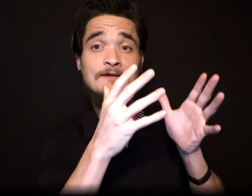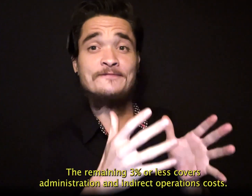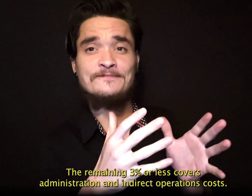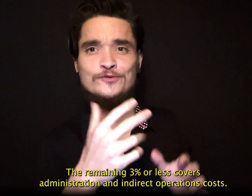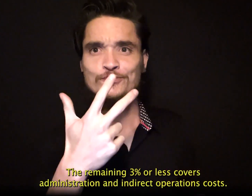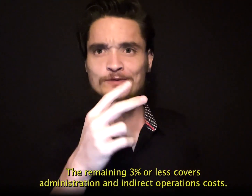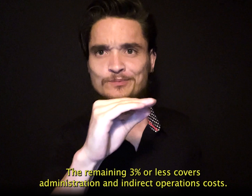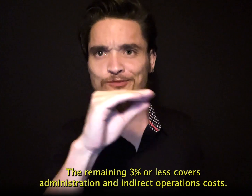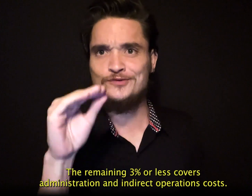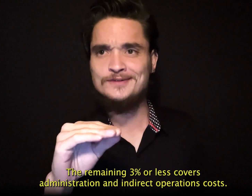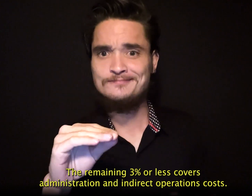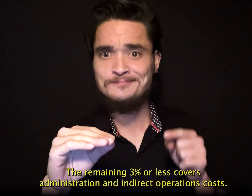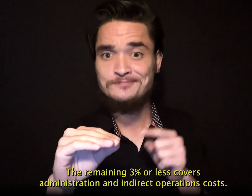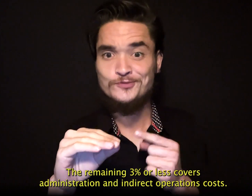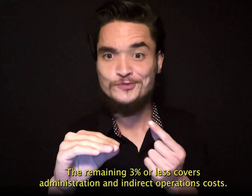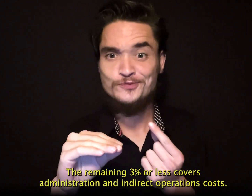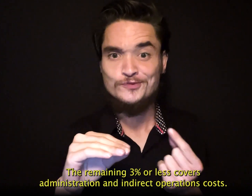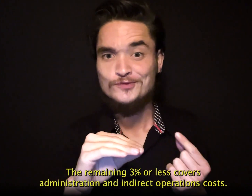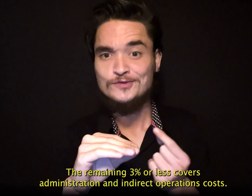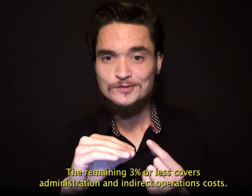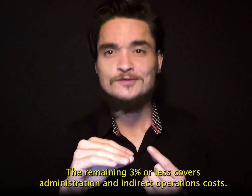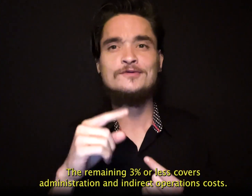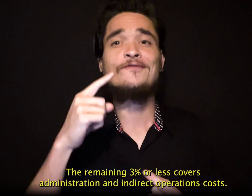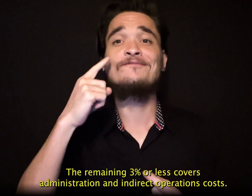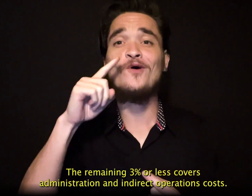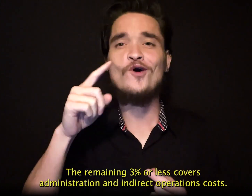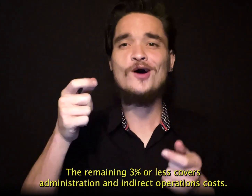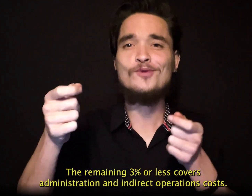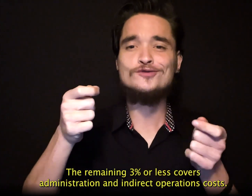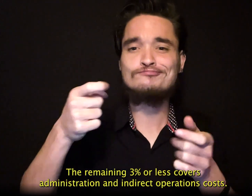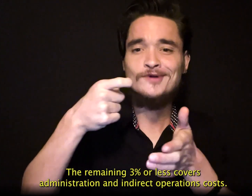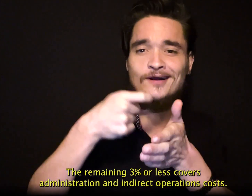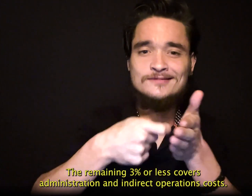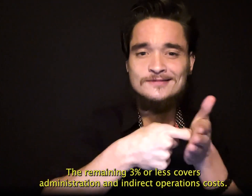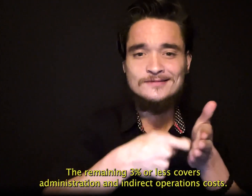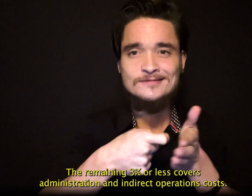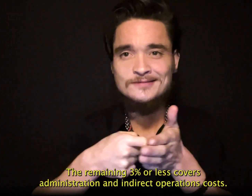The remaining 3% or less covers administration and indirect operations costs.